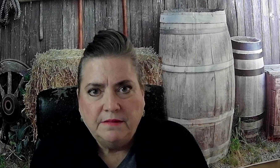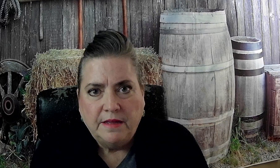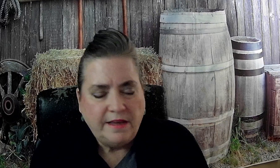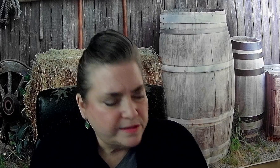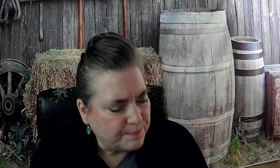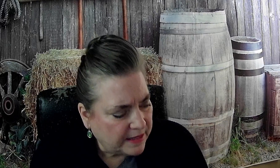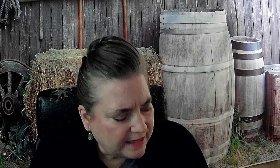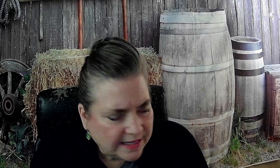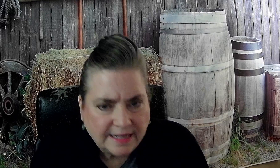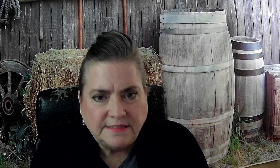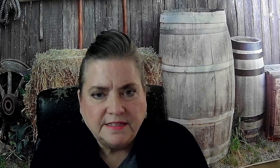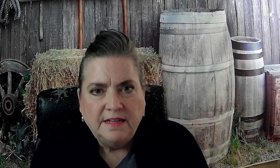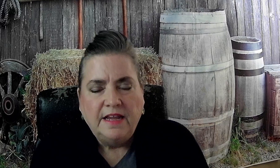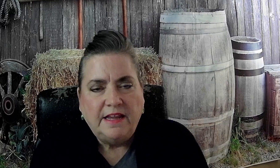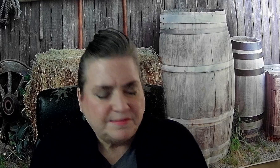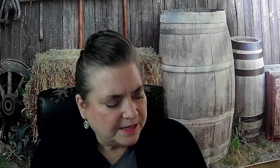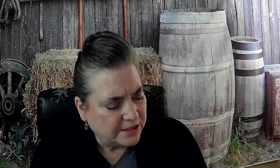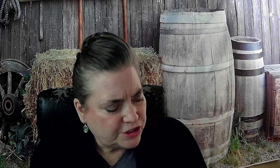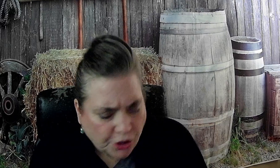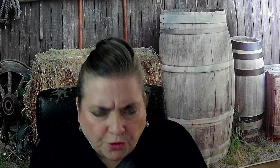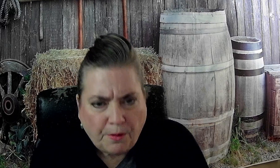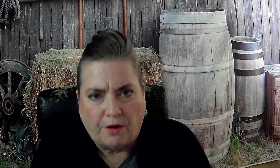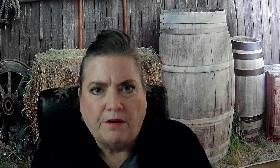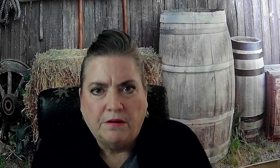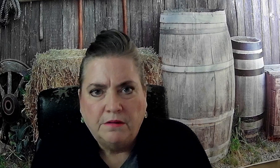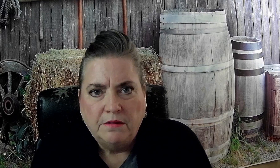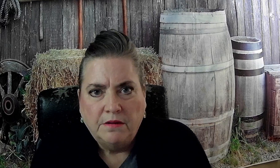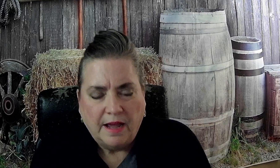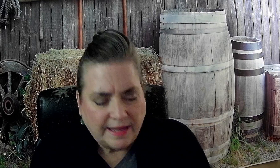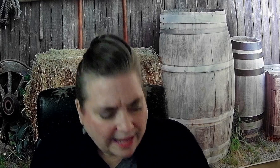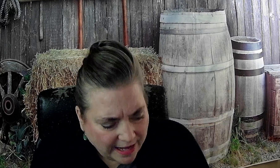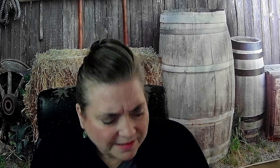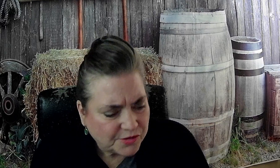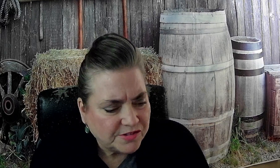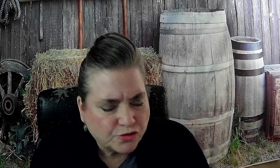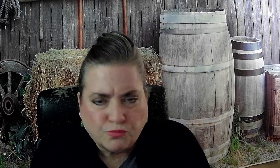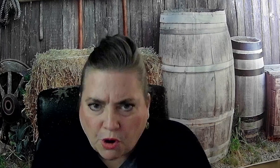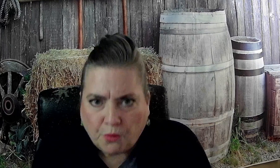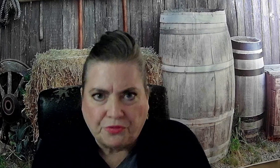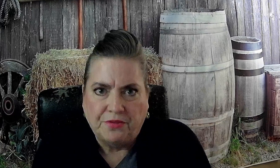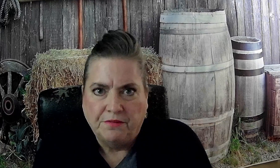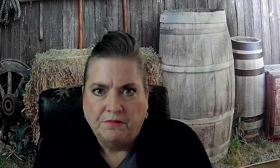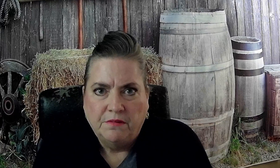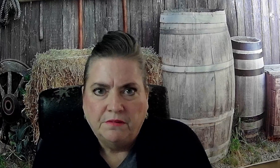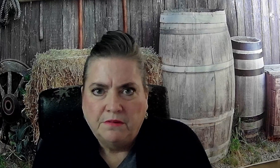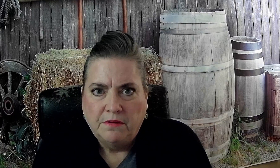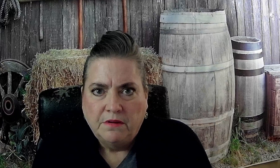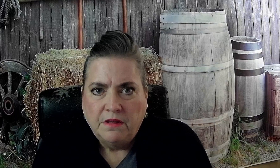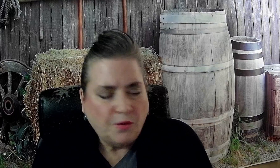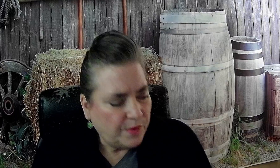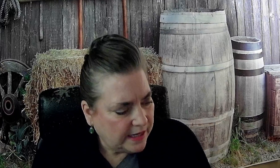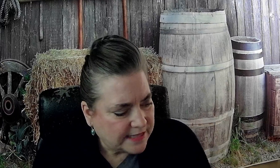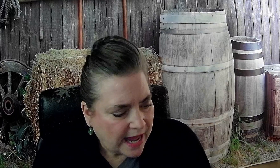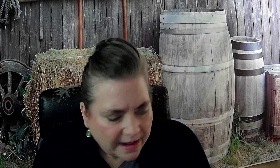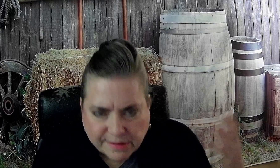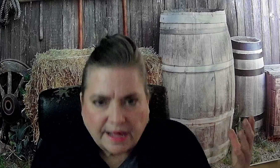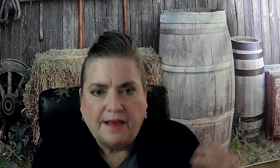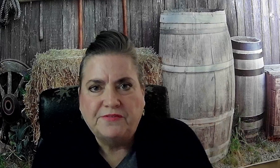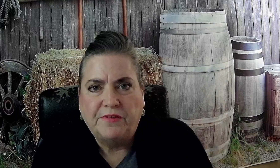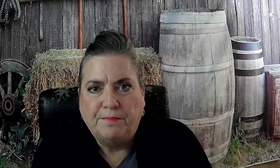is malignant. He's been a tumor, a cancerous growth that we need to excise from the body